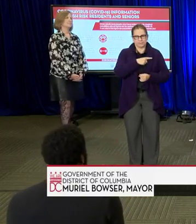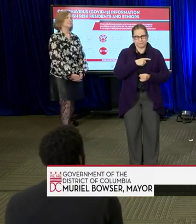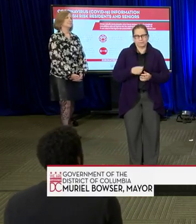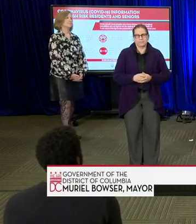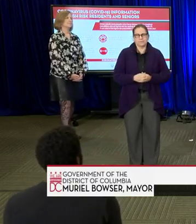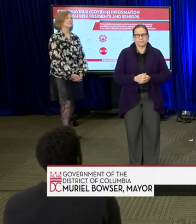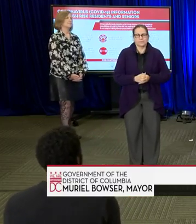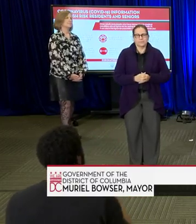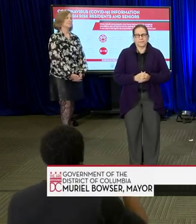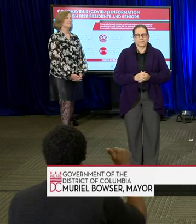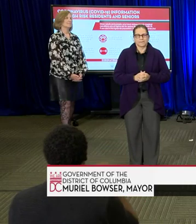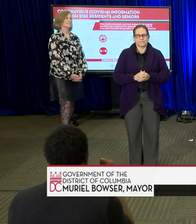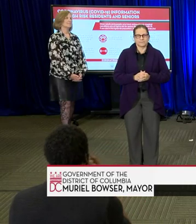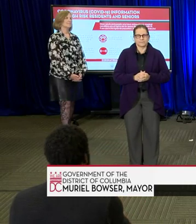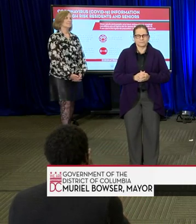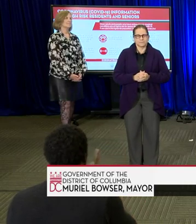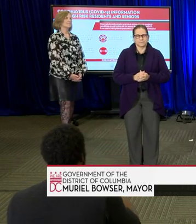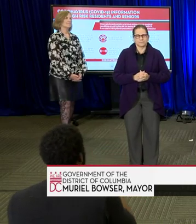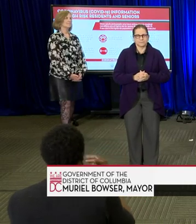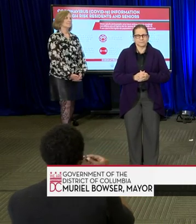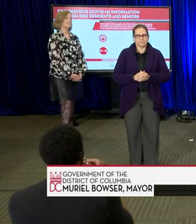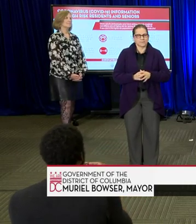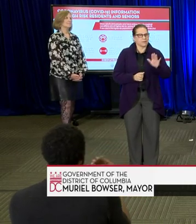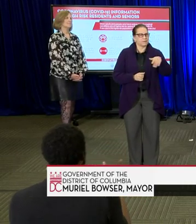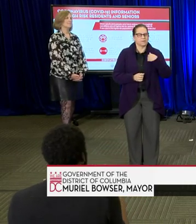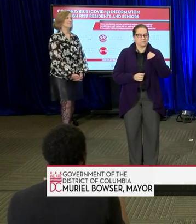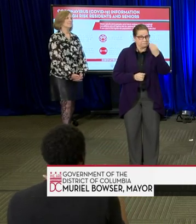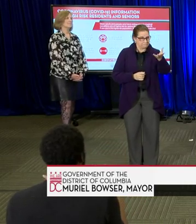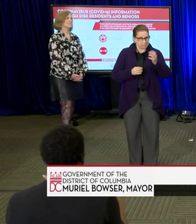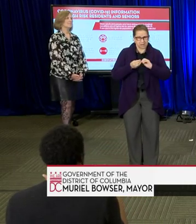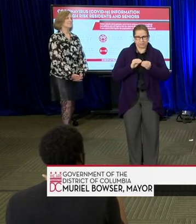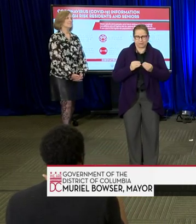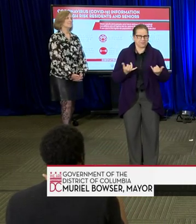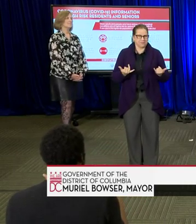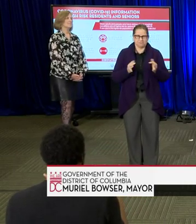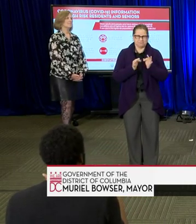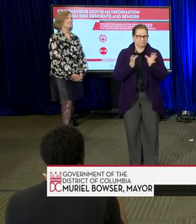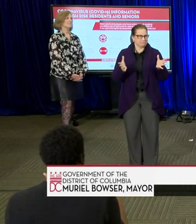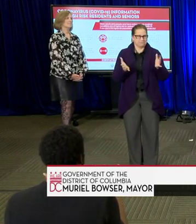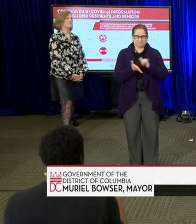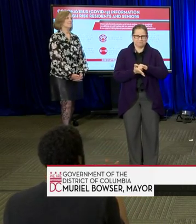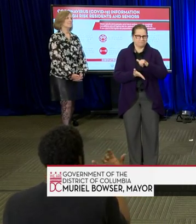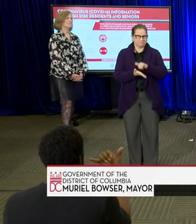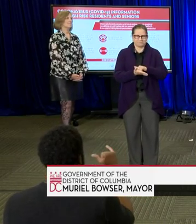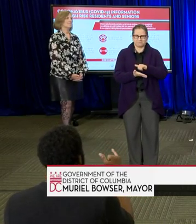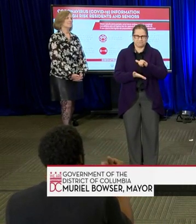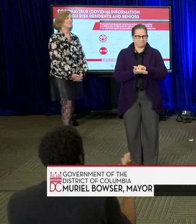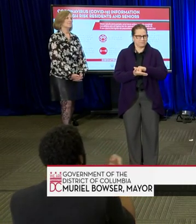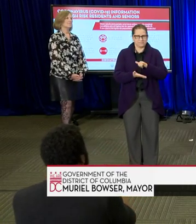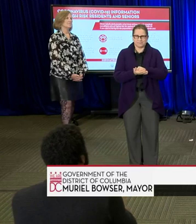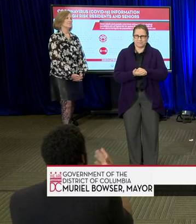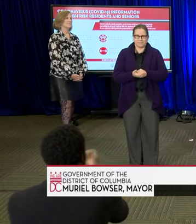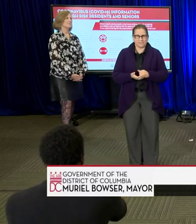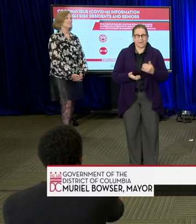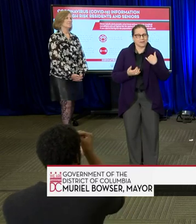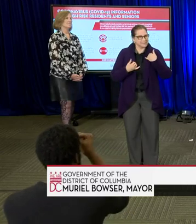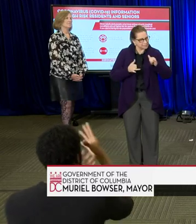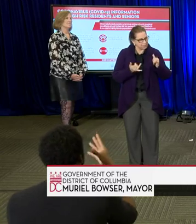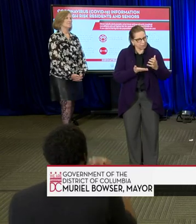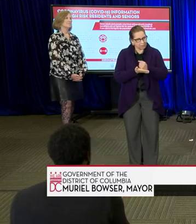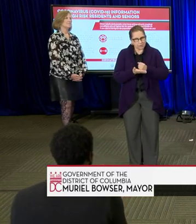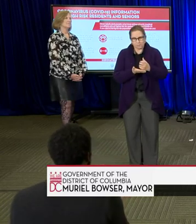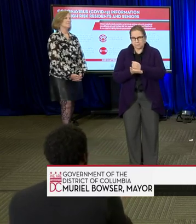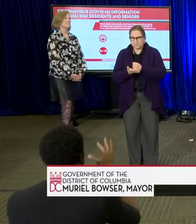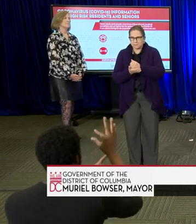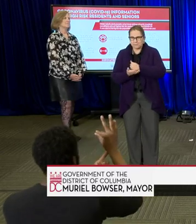going to talk about numbers right now because the modeling, we're still getting data in, right? So FEMA and the